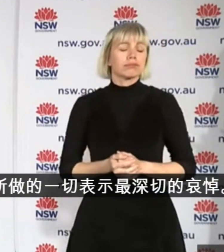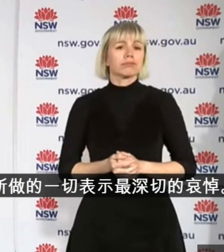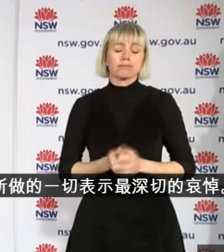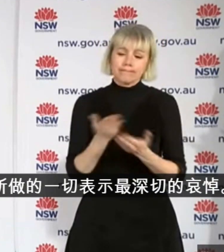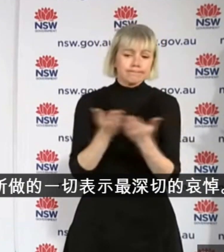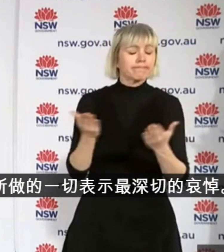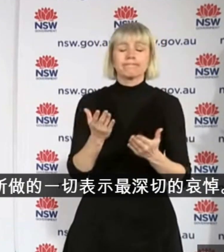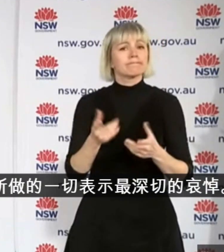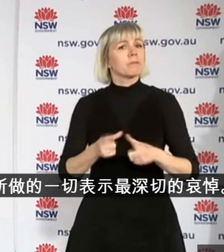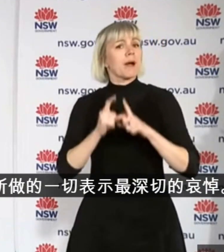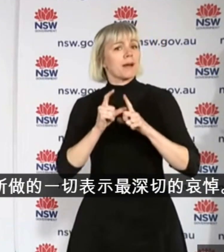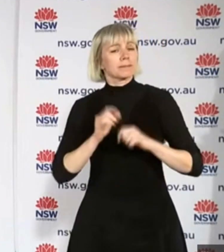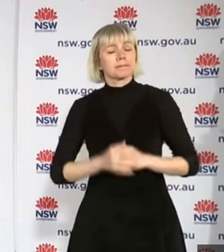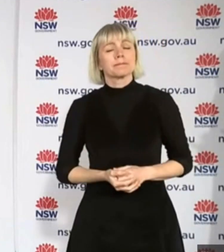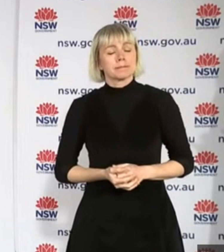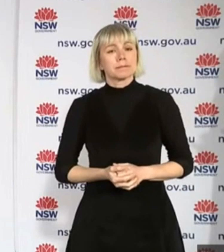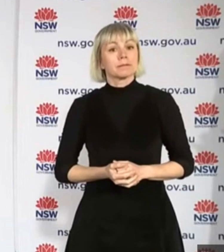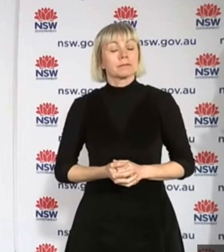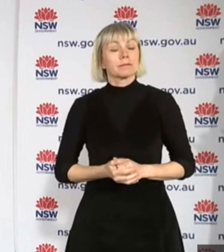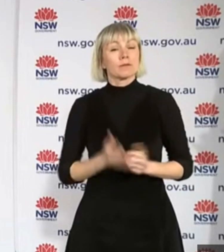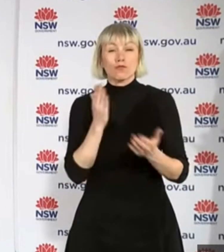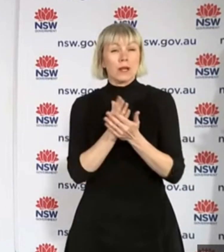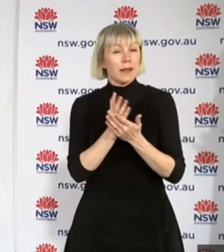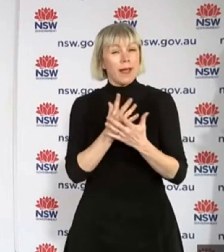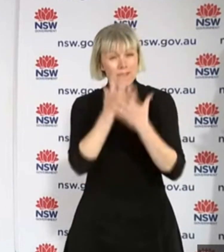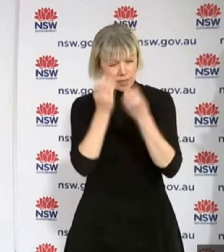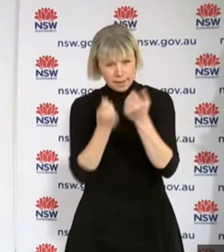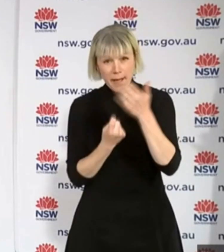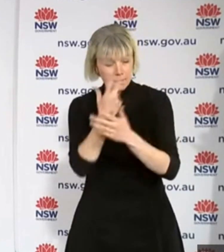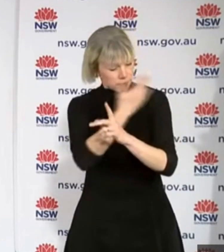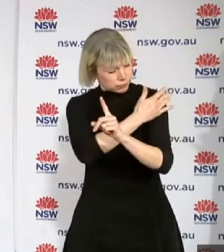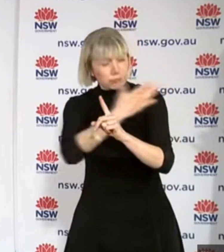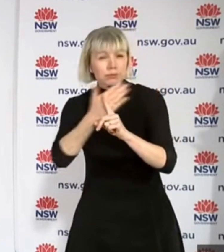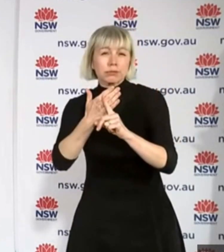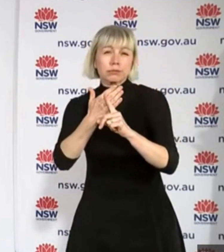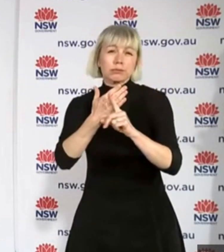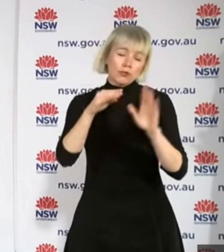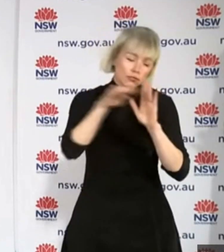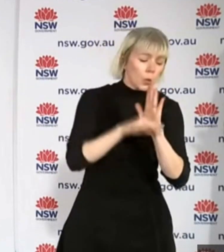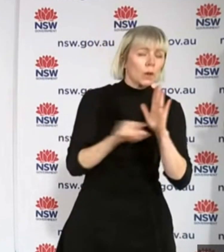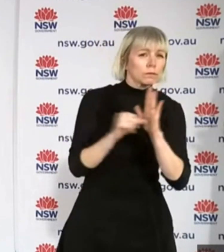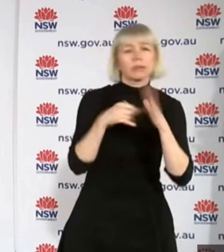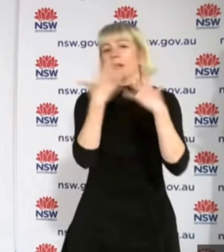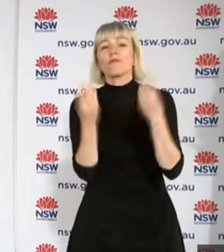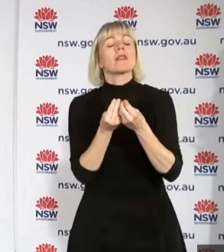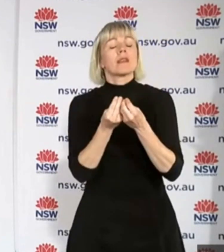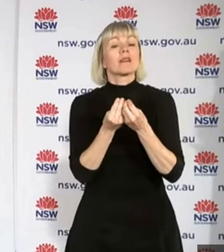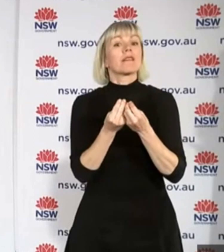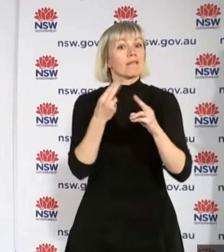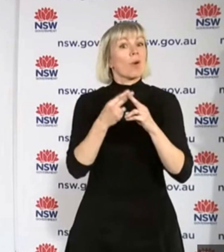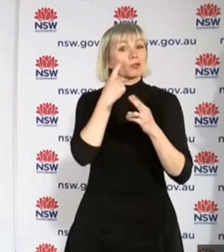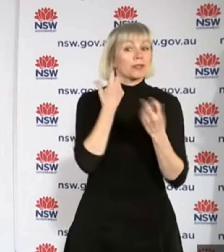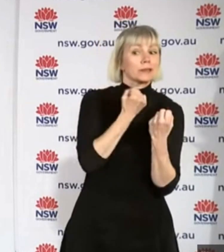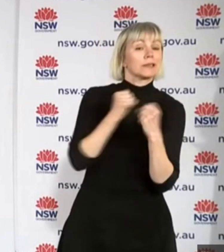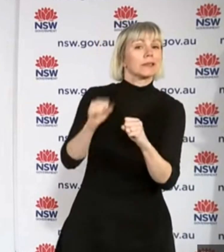as difficult as it has been to protect human life and to prevent people from ending up in hospital. Today,